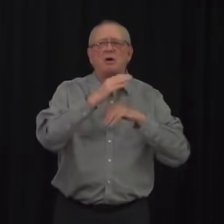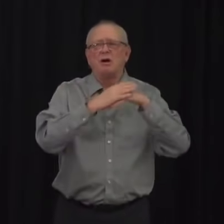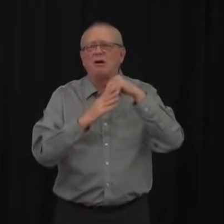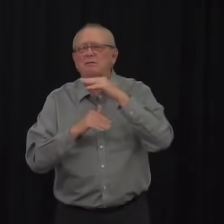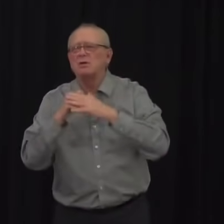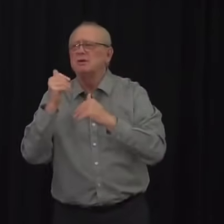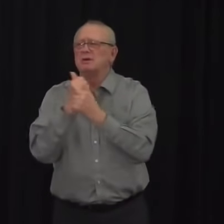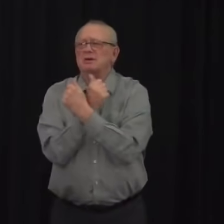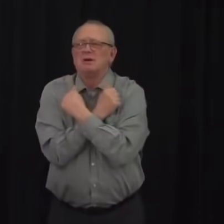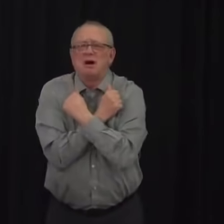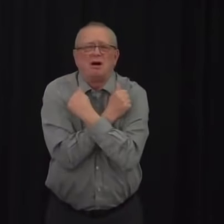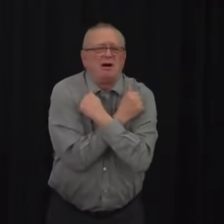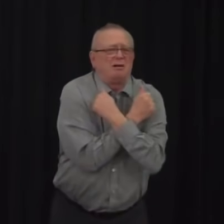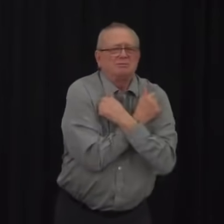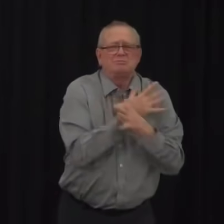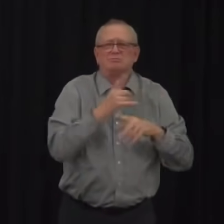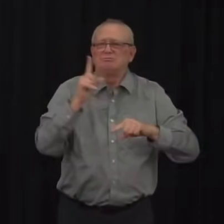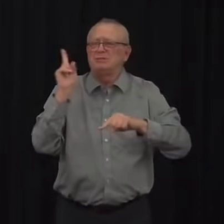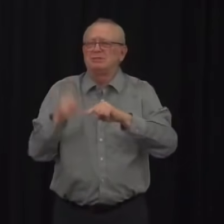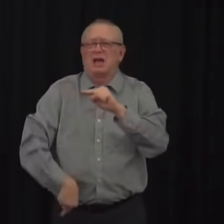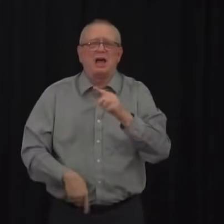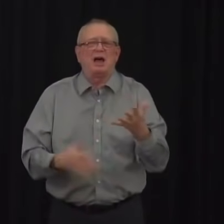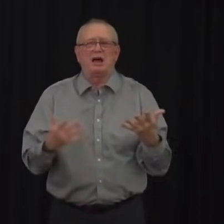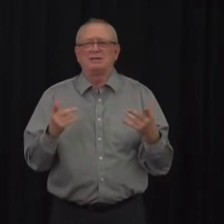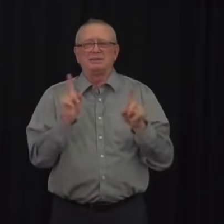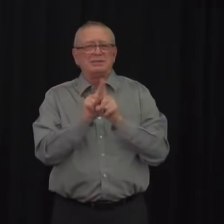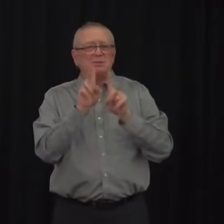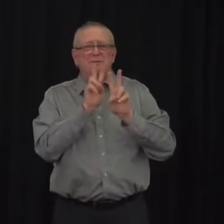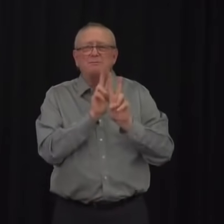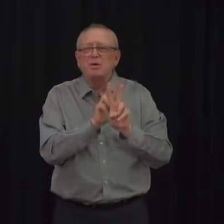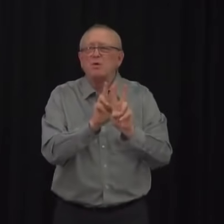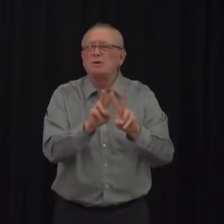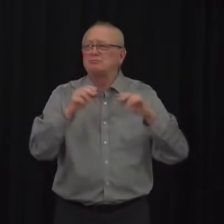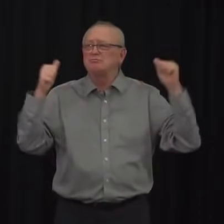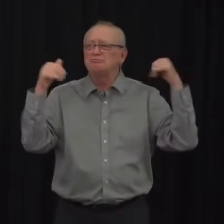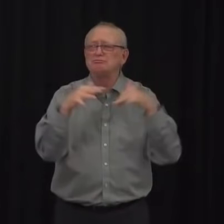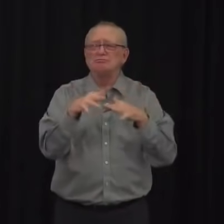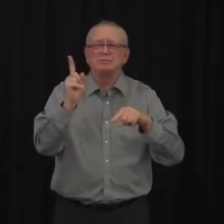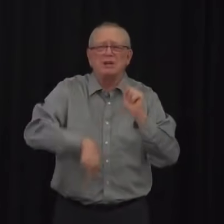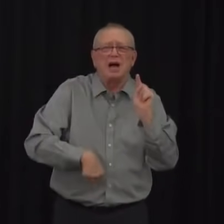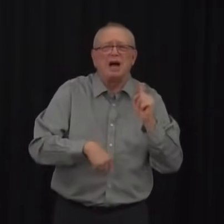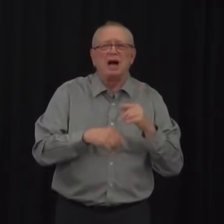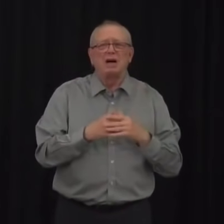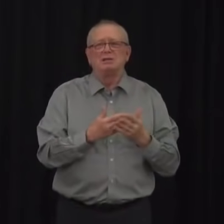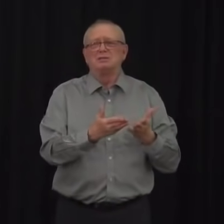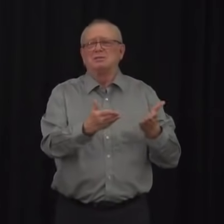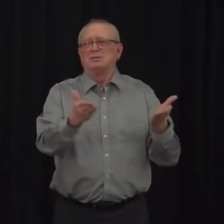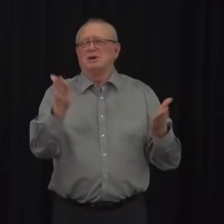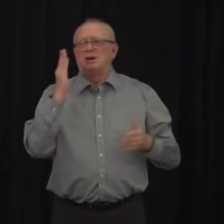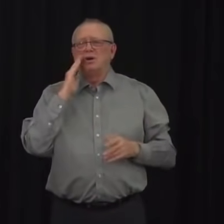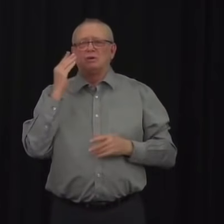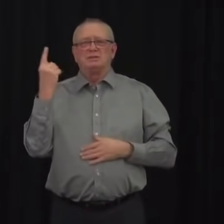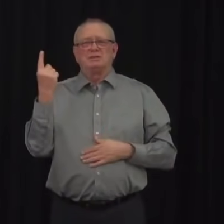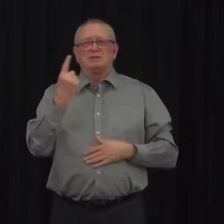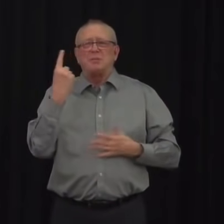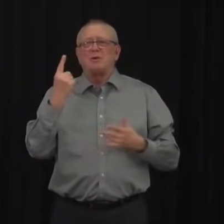I encourage all of us to reach out to anyone we know who is grieving a loss, to let them know that they are not